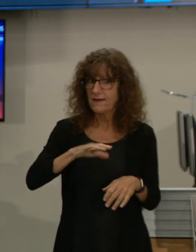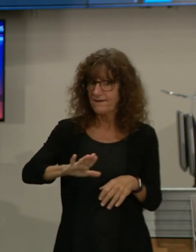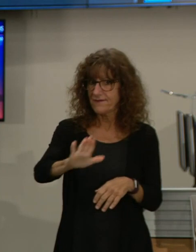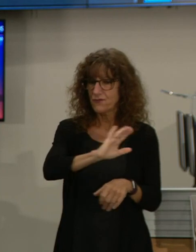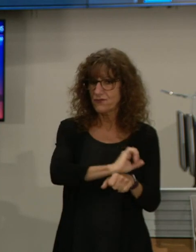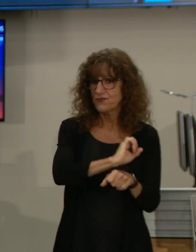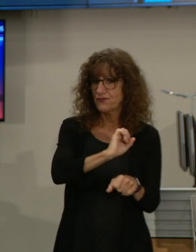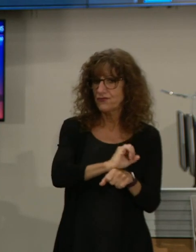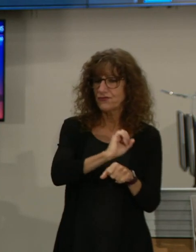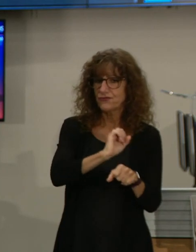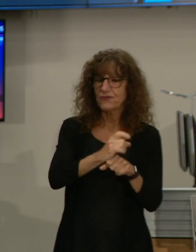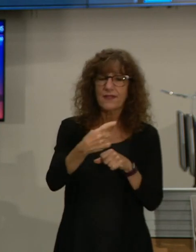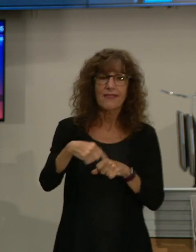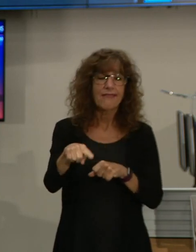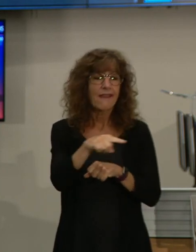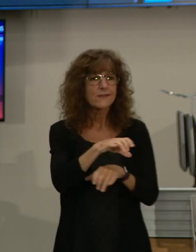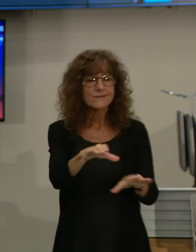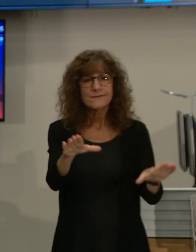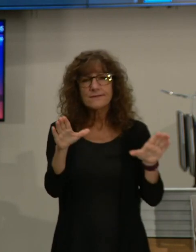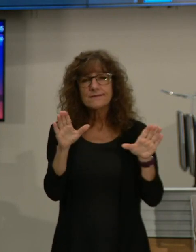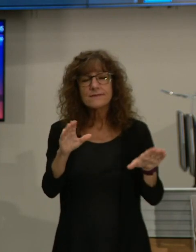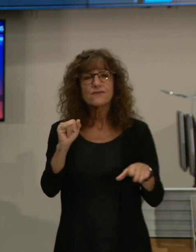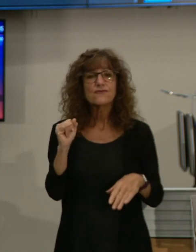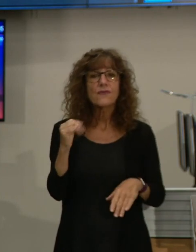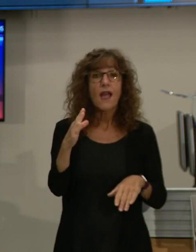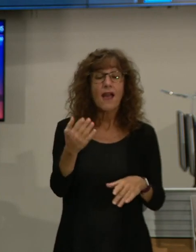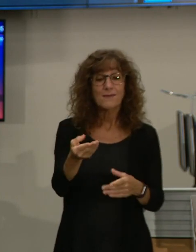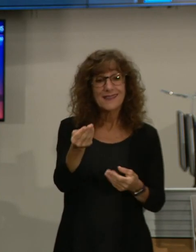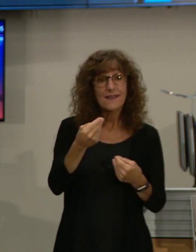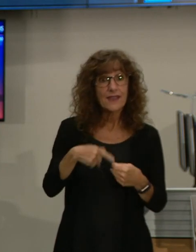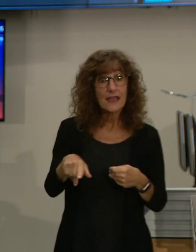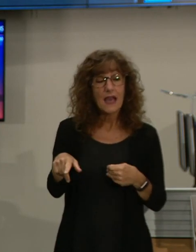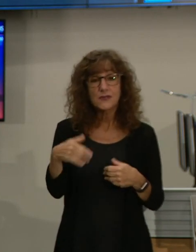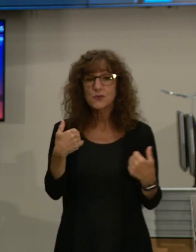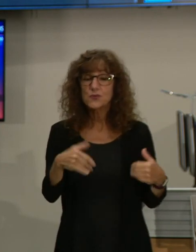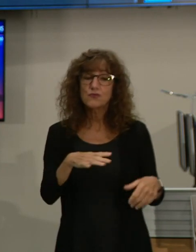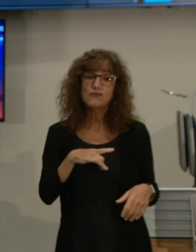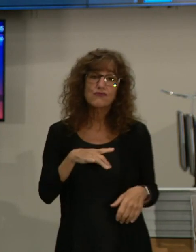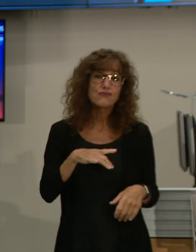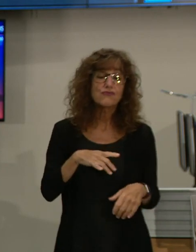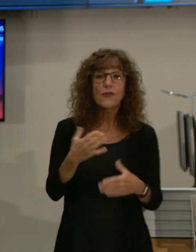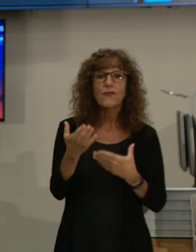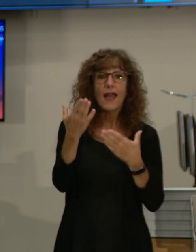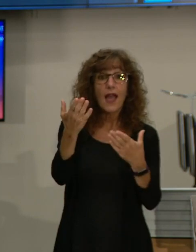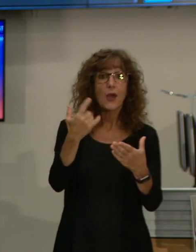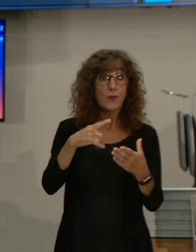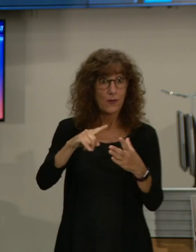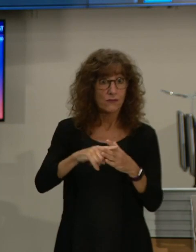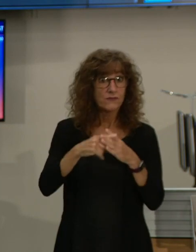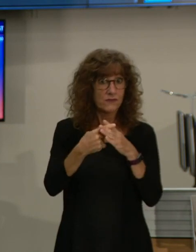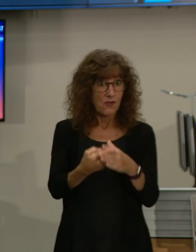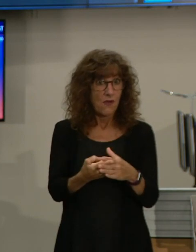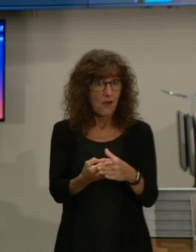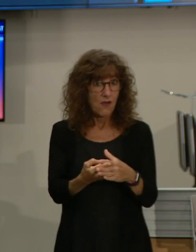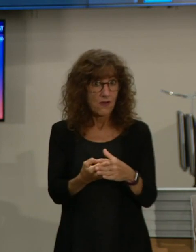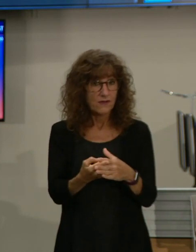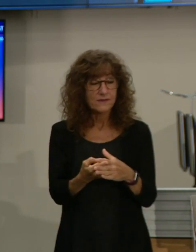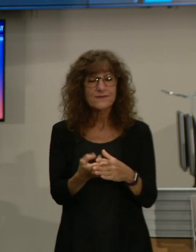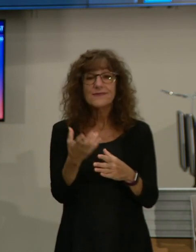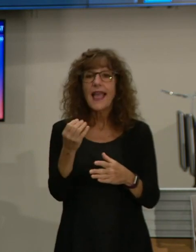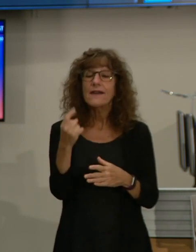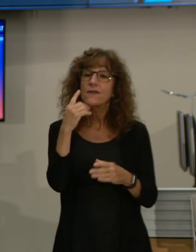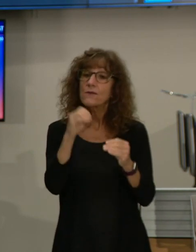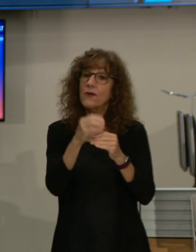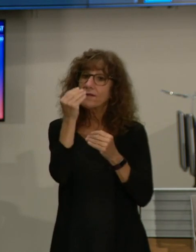members. They are doing a great job in providing us high-quality recommendations that we will implement in real time. And so